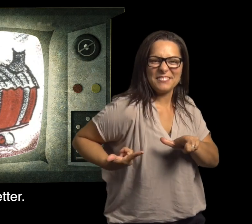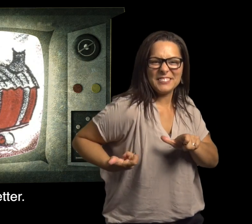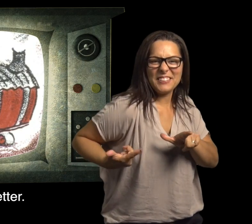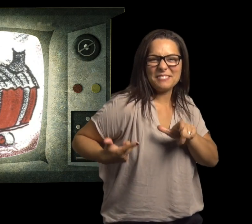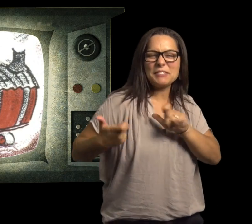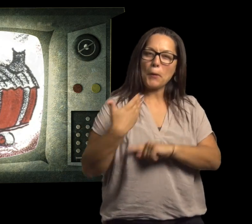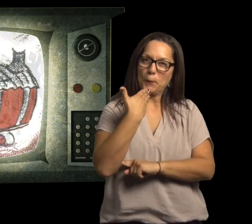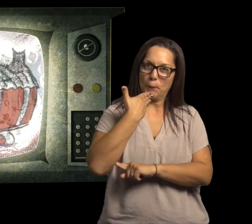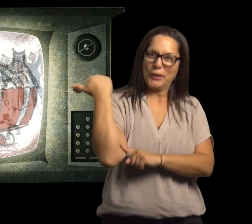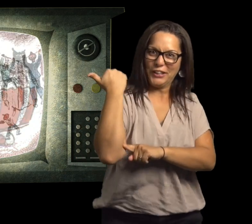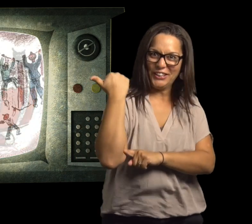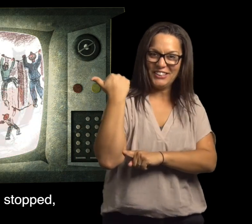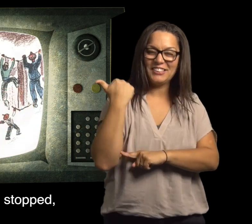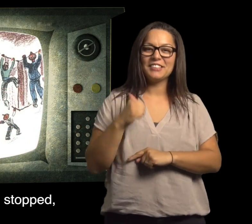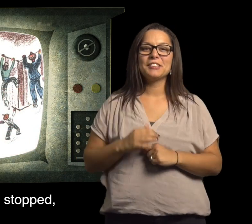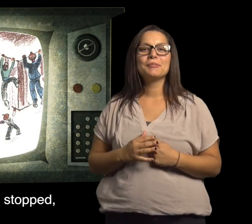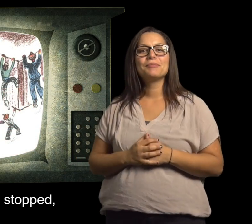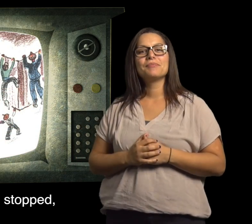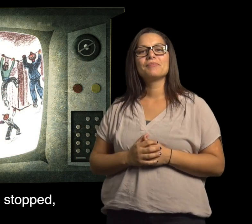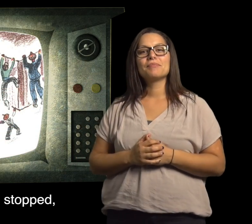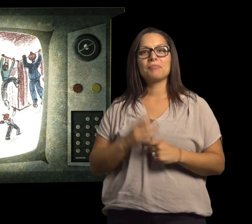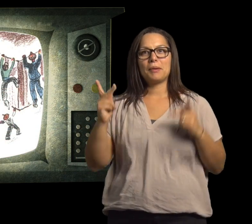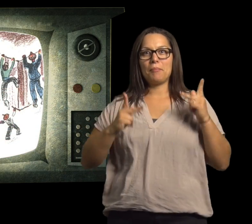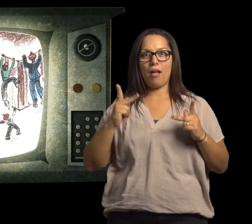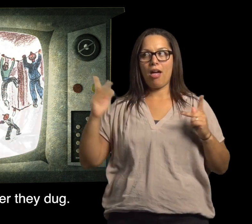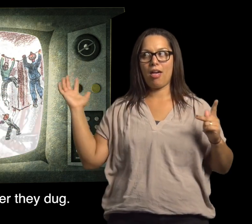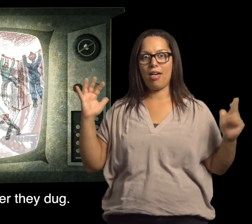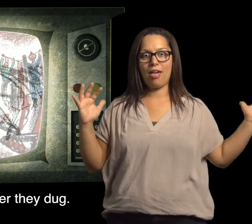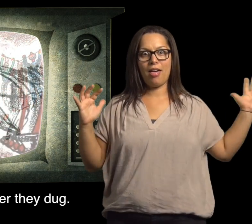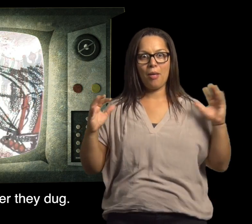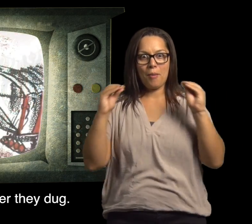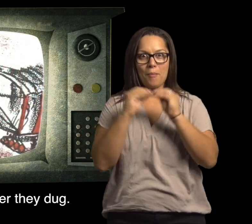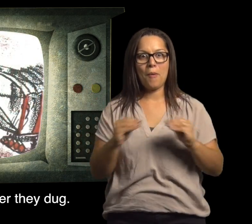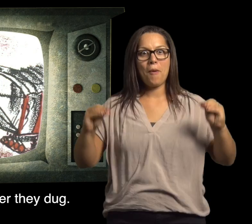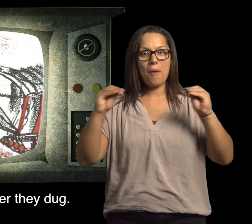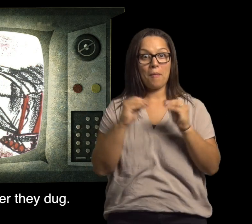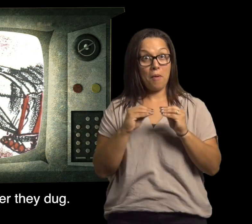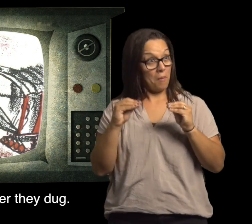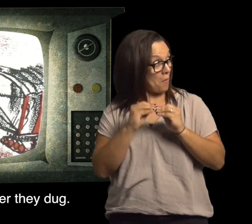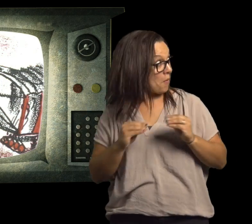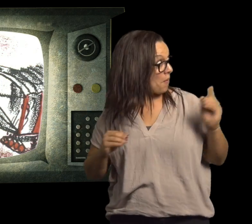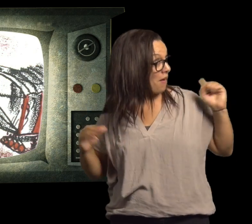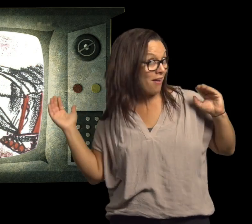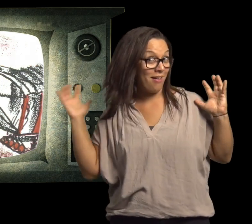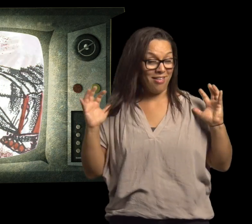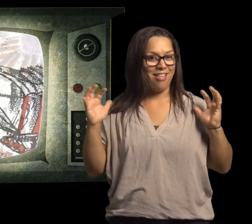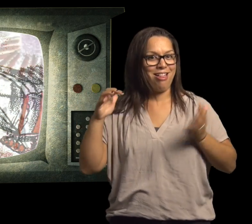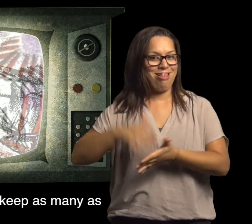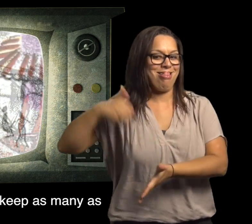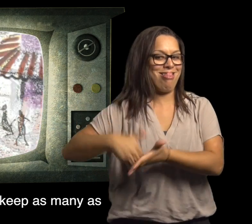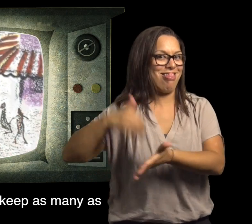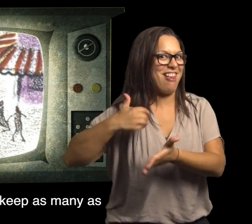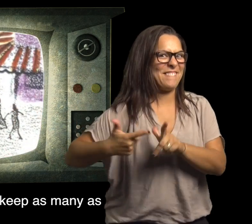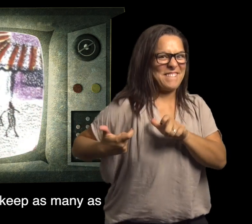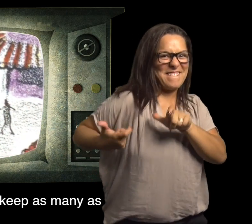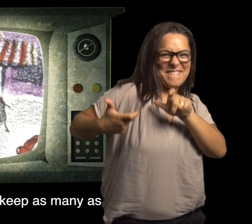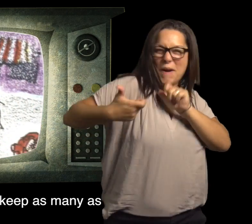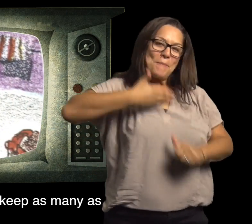better. The more people stopped, the faster and better they dug. Some days, they would keep